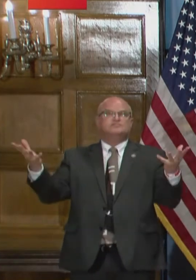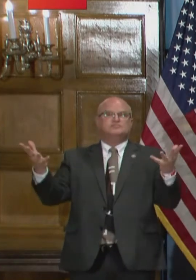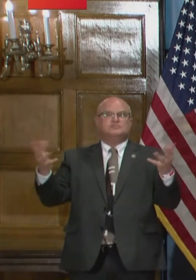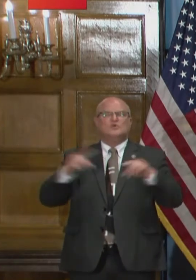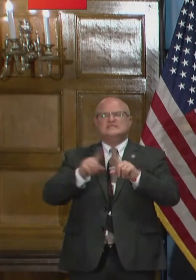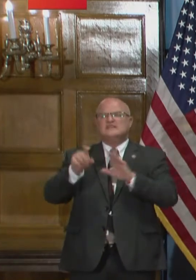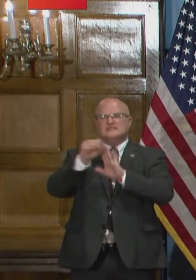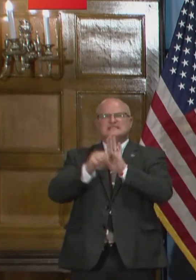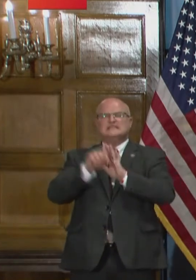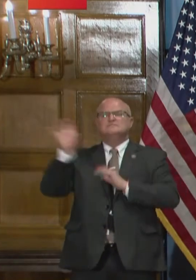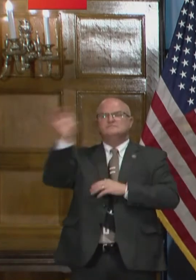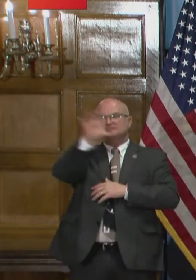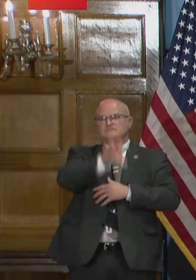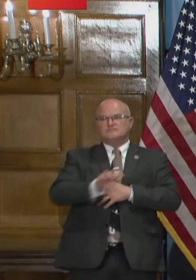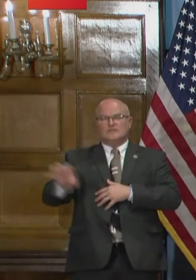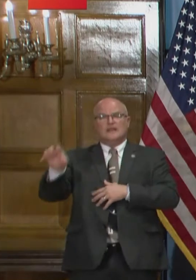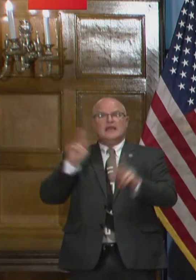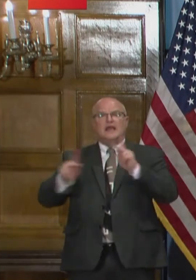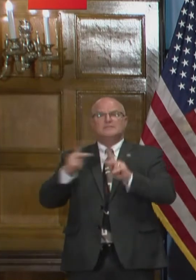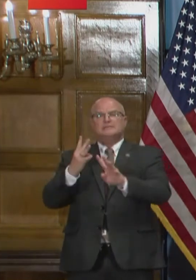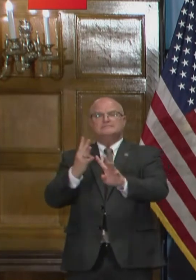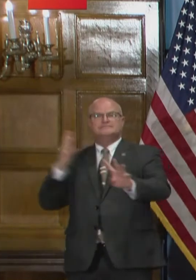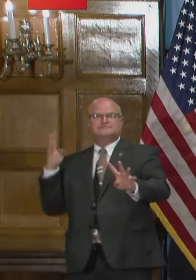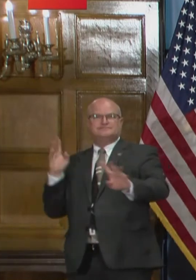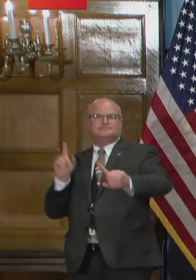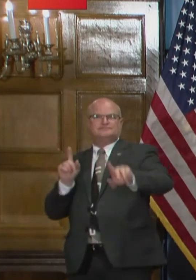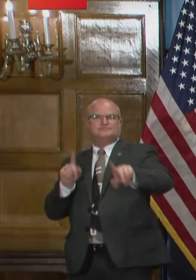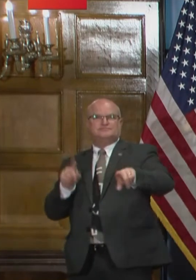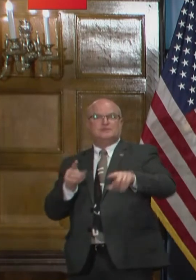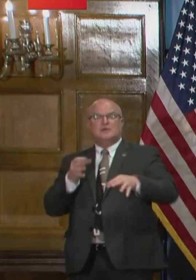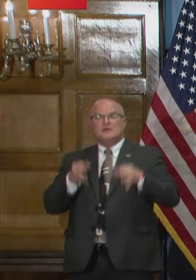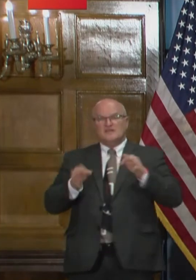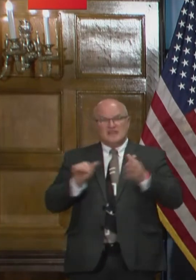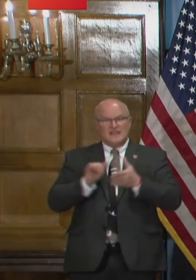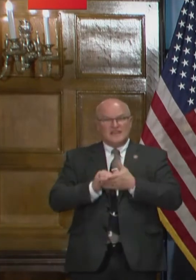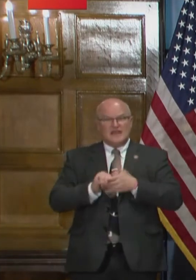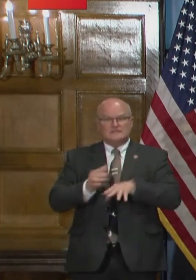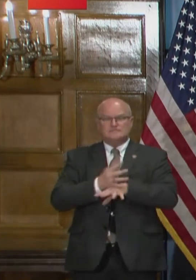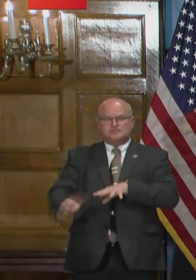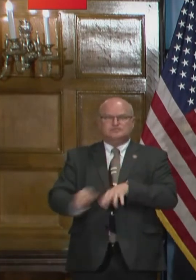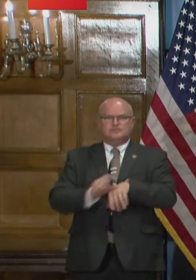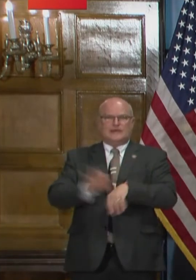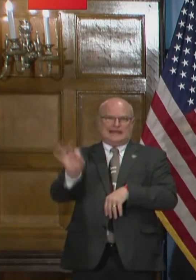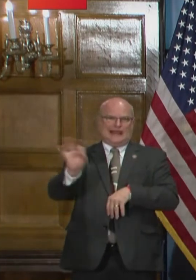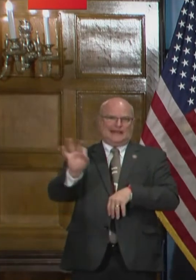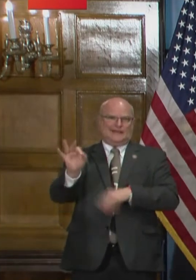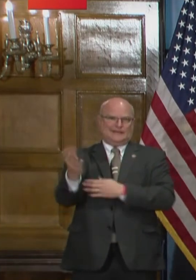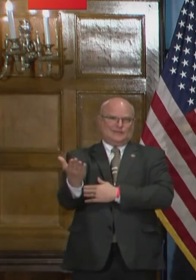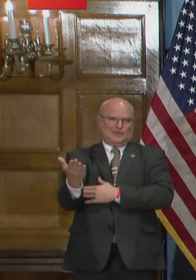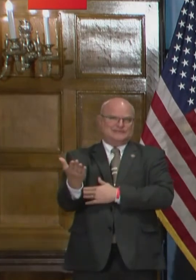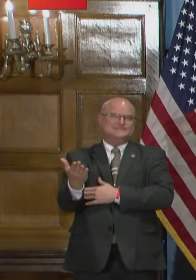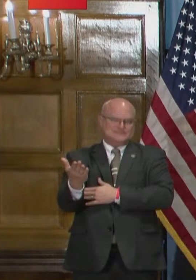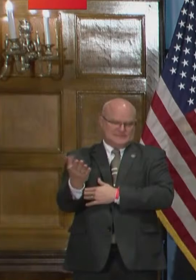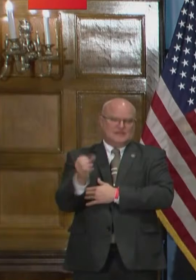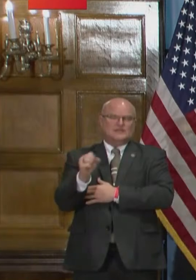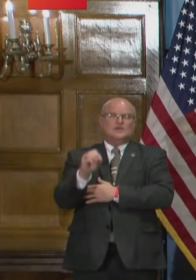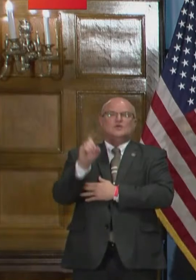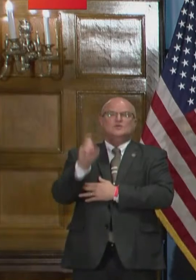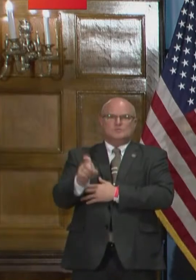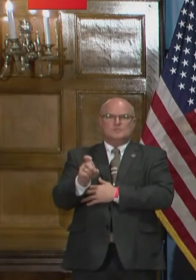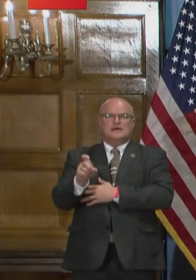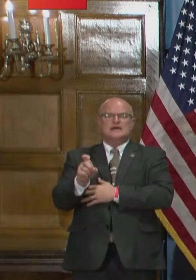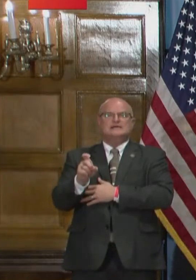across the state and everybody just get in line. But if we did that, we would run out by 9 a.m. And so you have to